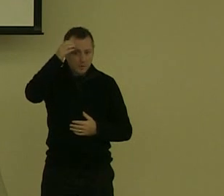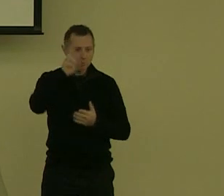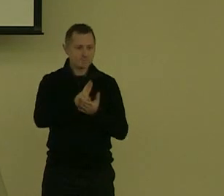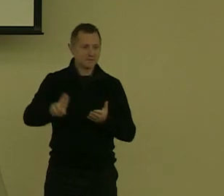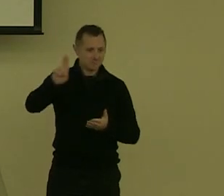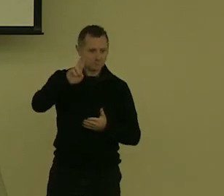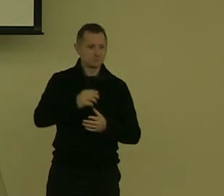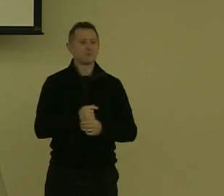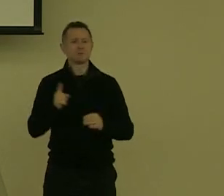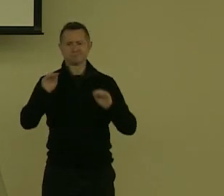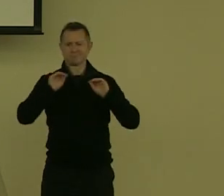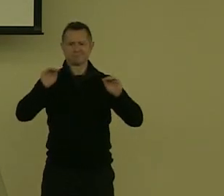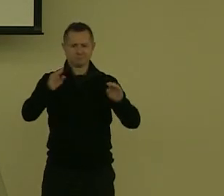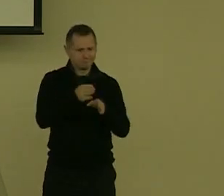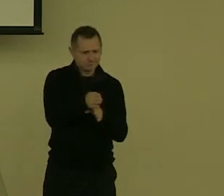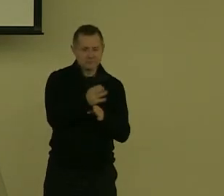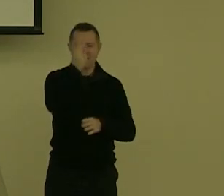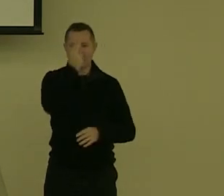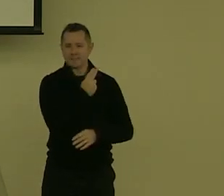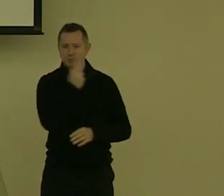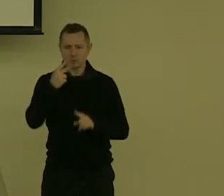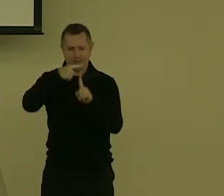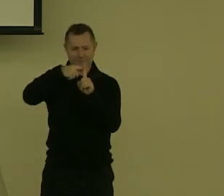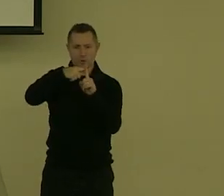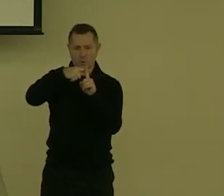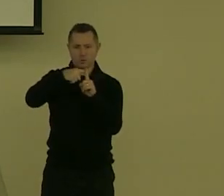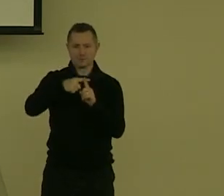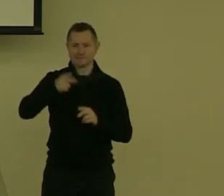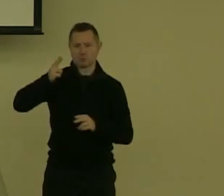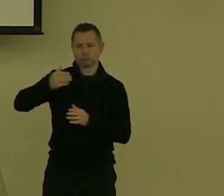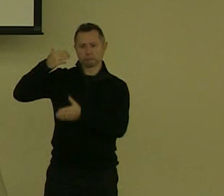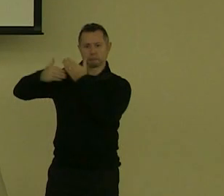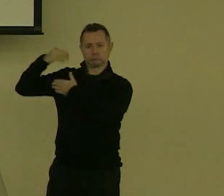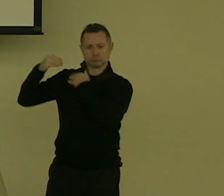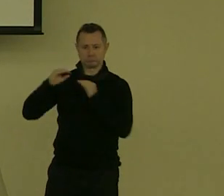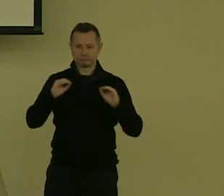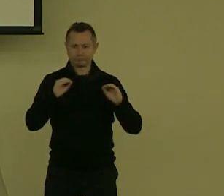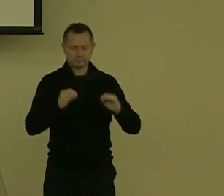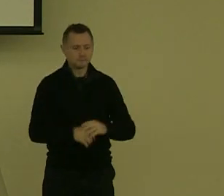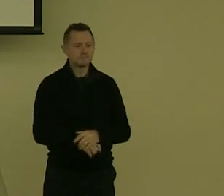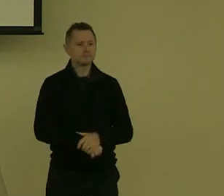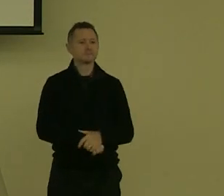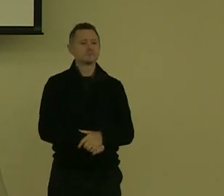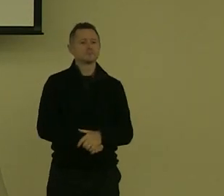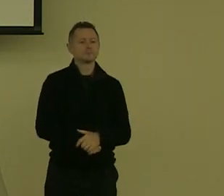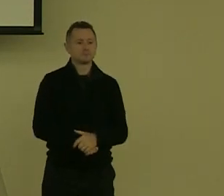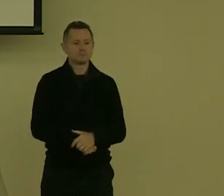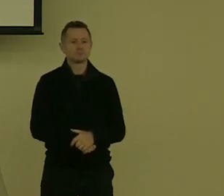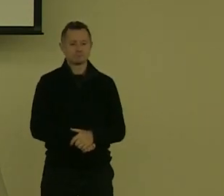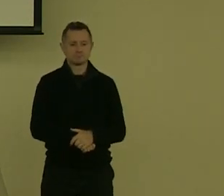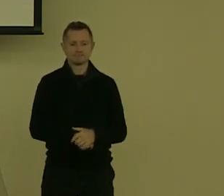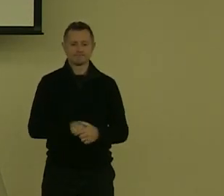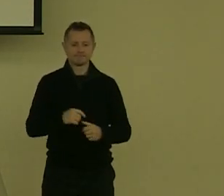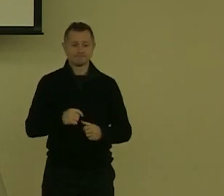acknowledge that these days. In 2005, I created our graphic novels collection and became the